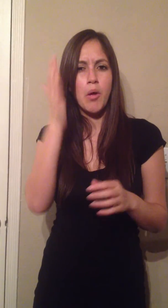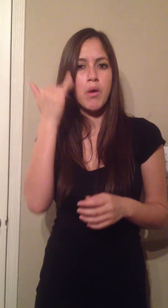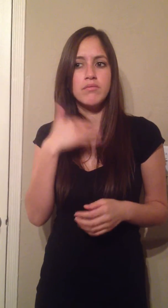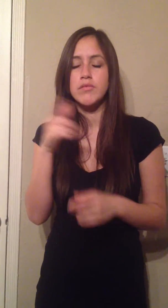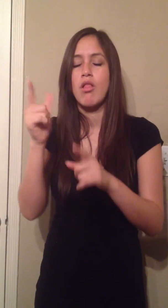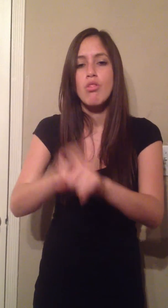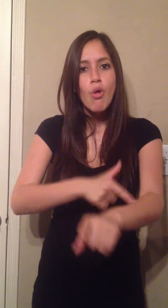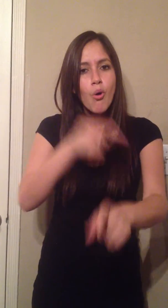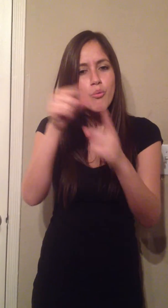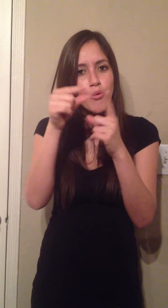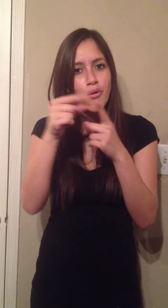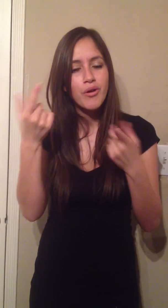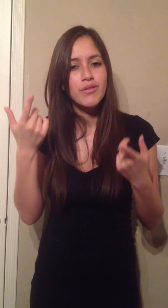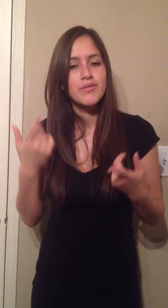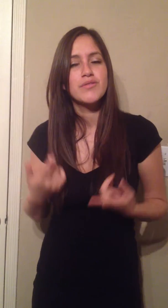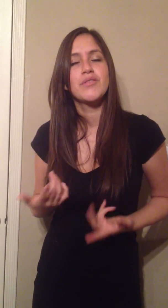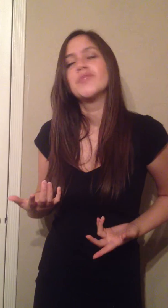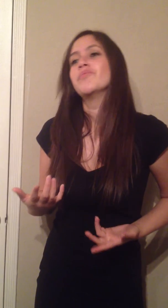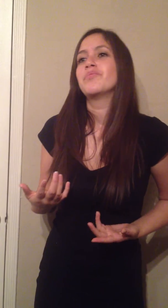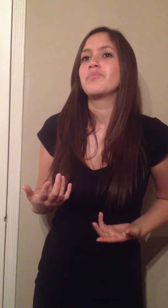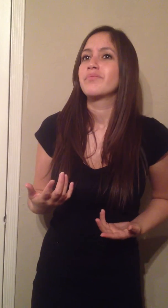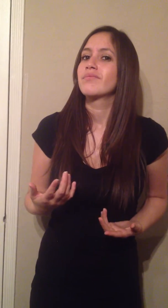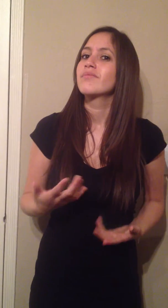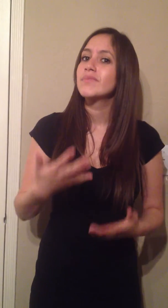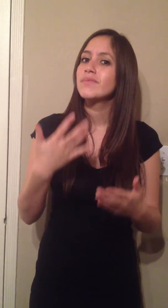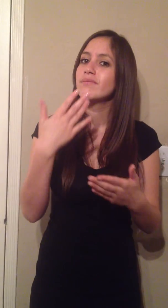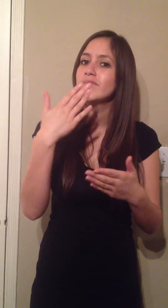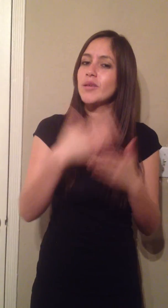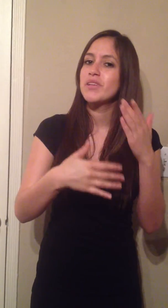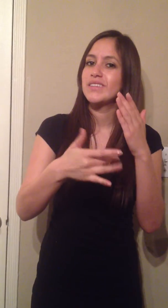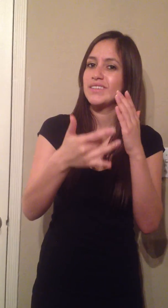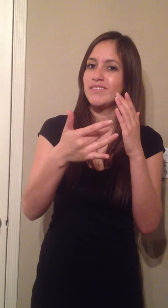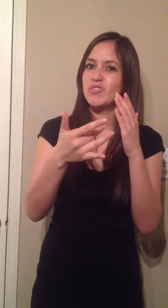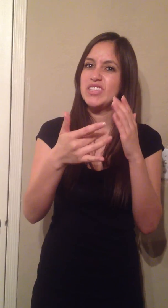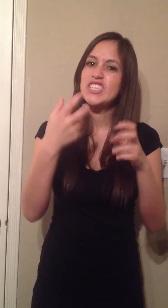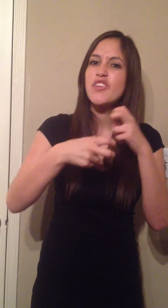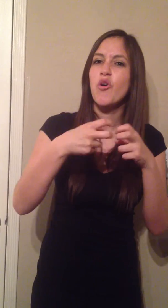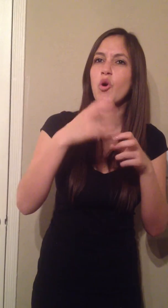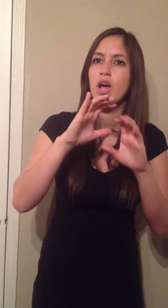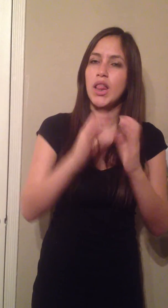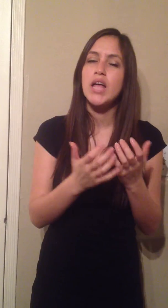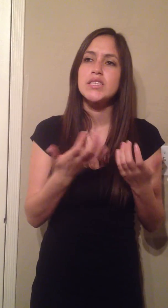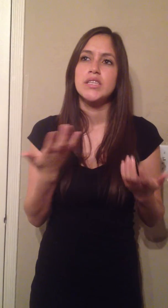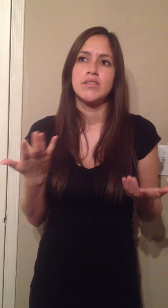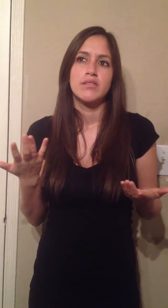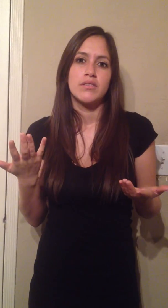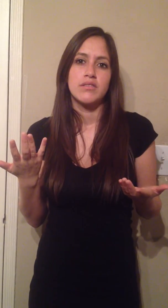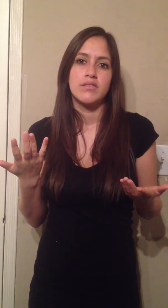you who are taking more technical classes, if you don't know how to spell a word, that slows you down even more because you're trying to